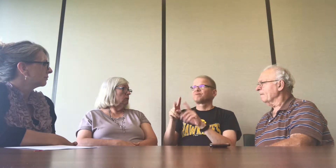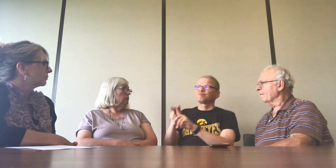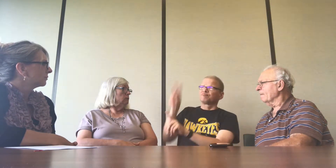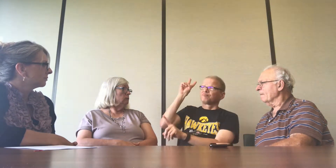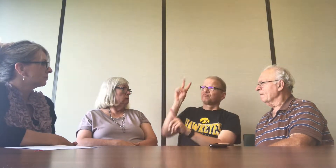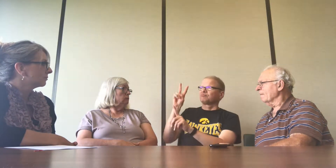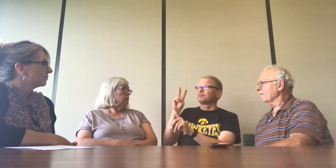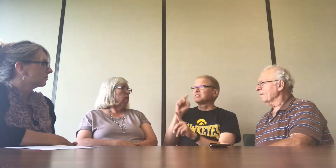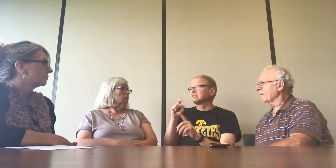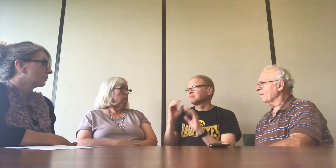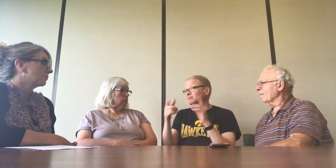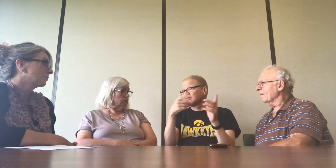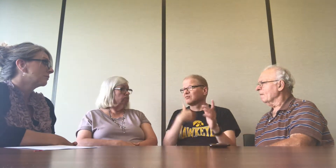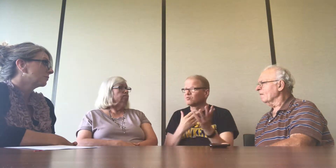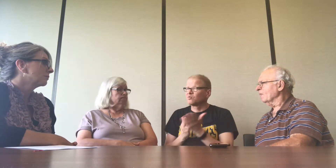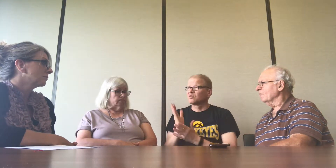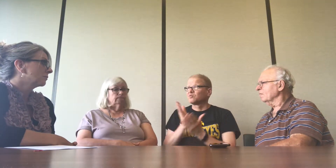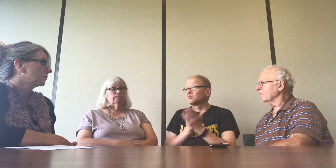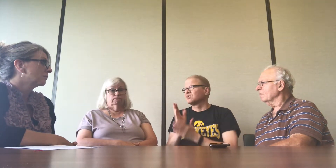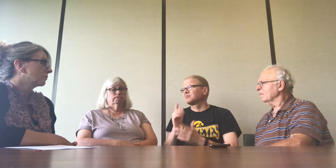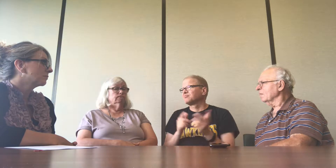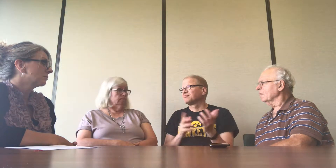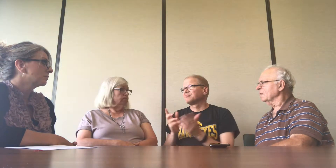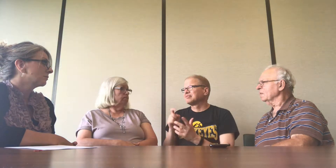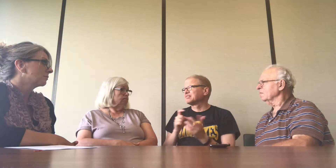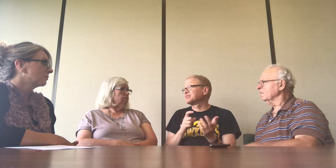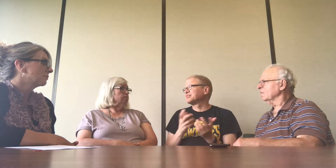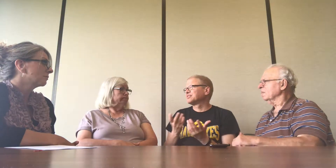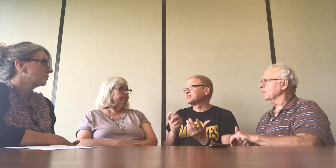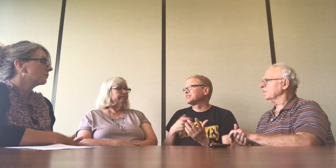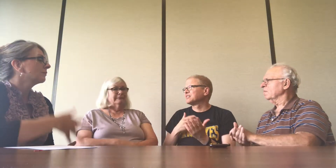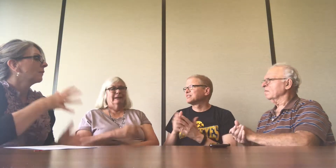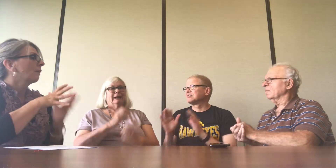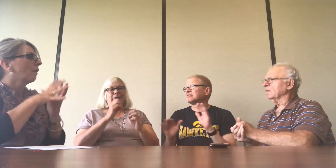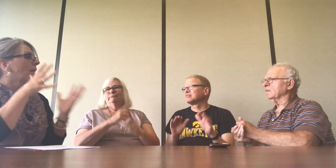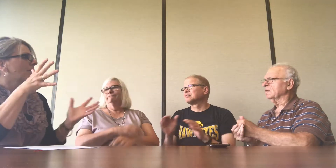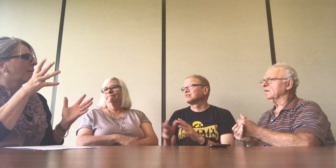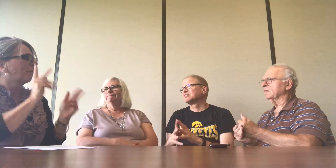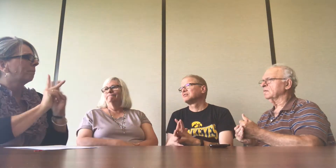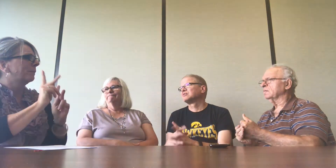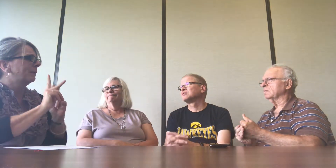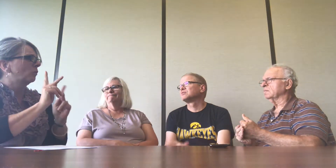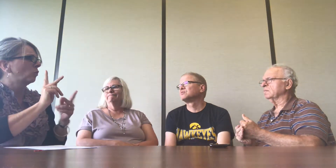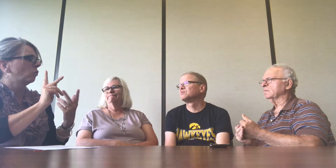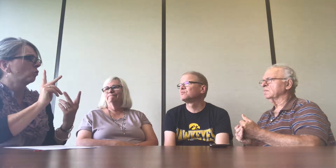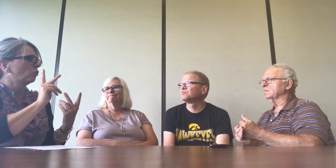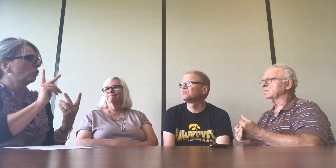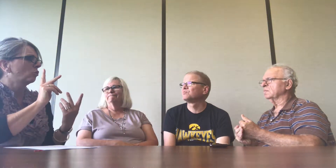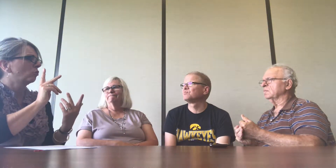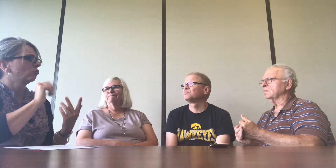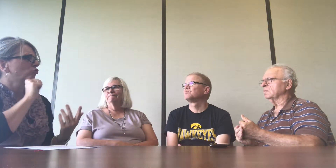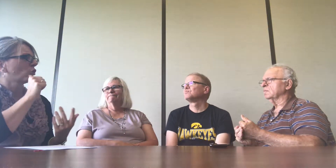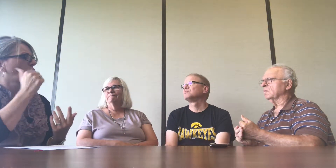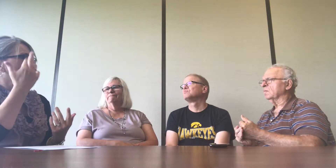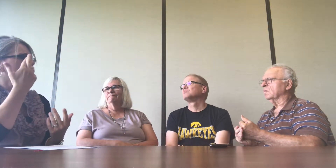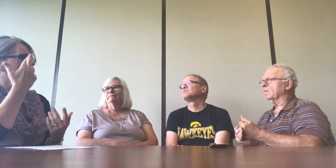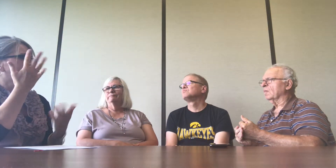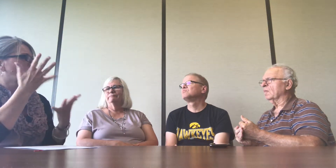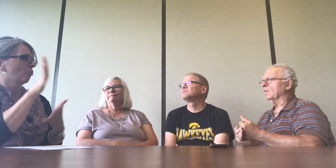around to help like DIAA. Albert, people need to know that they have the right to revoke someone as their power of attorney. They